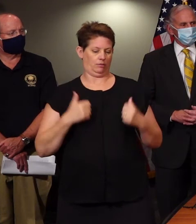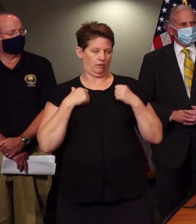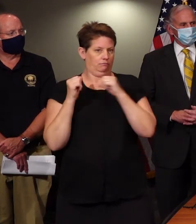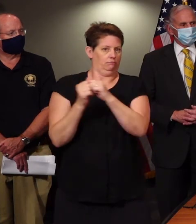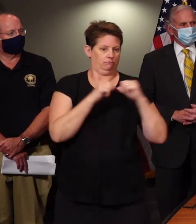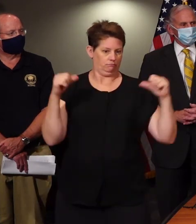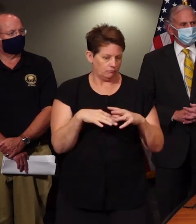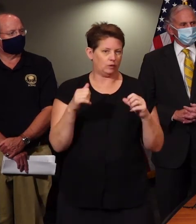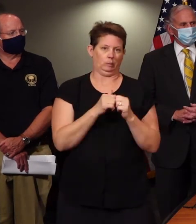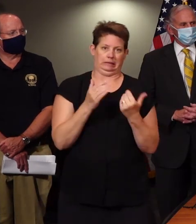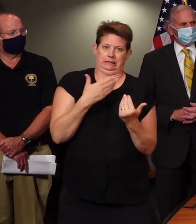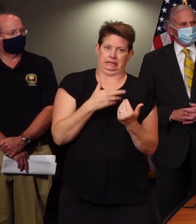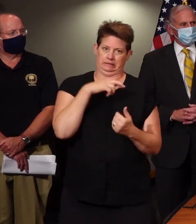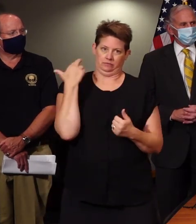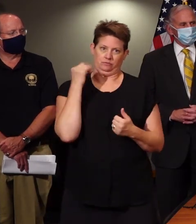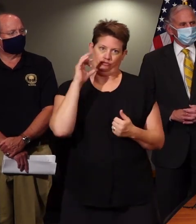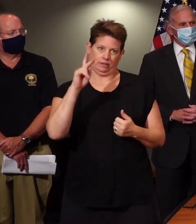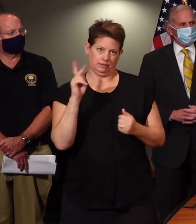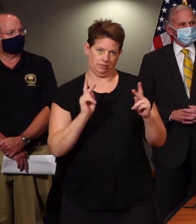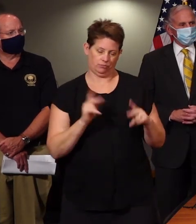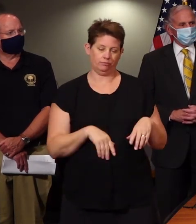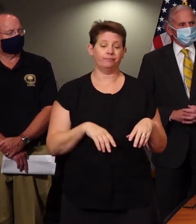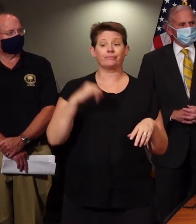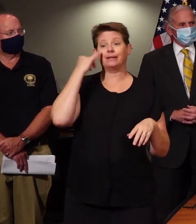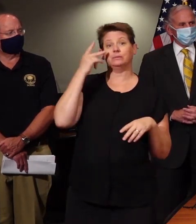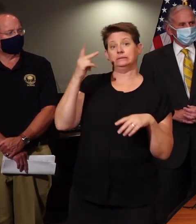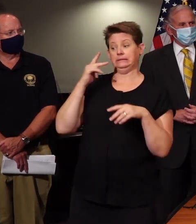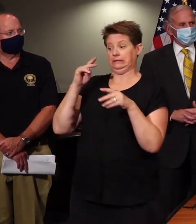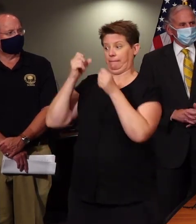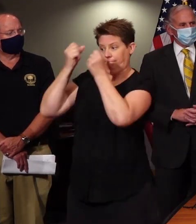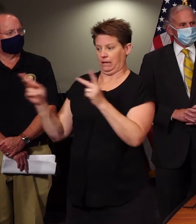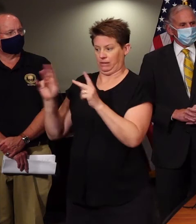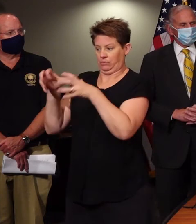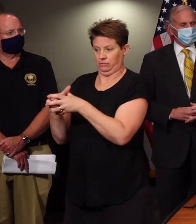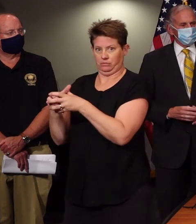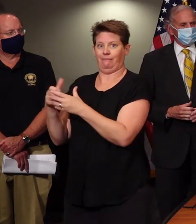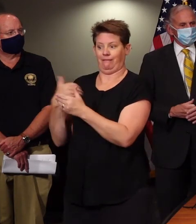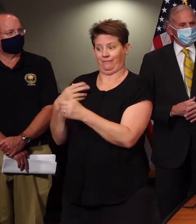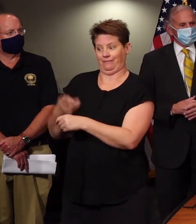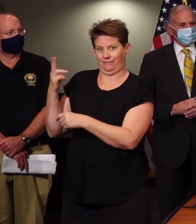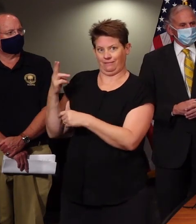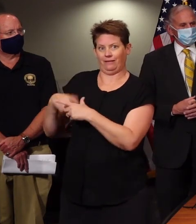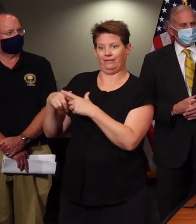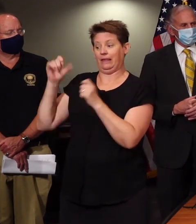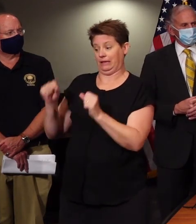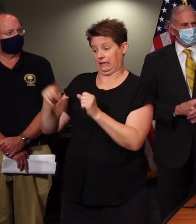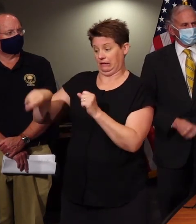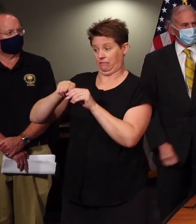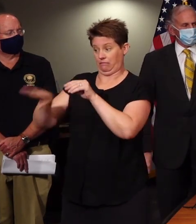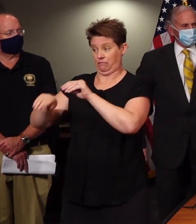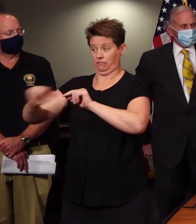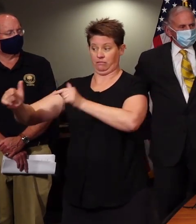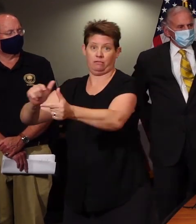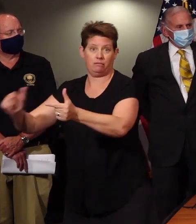vulnerable populations, and any reports of clusters that we see in facilities where disease transmission can occur within a defined